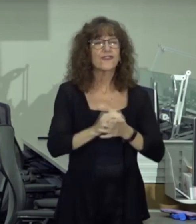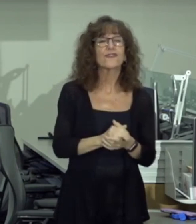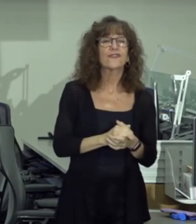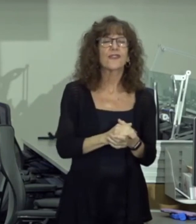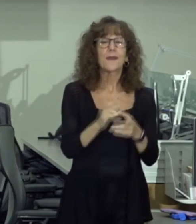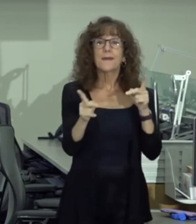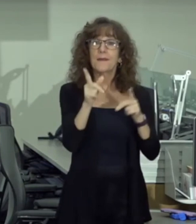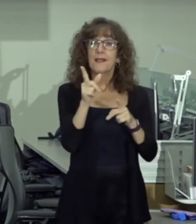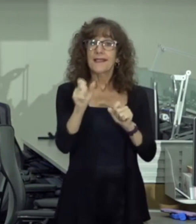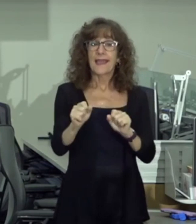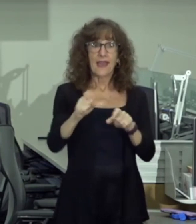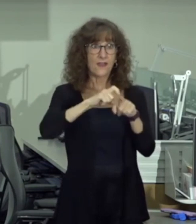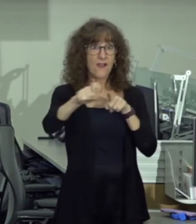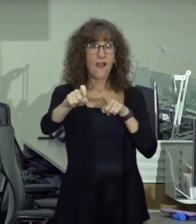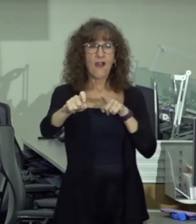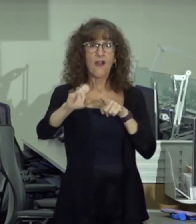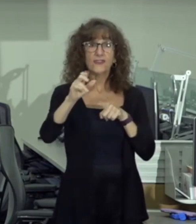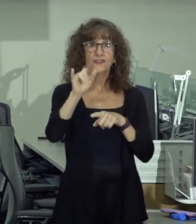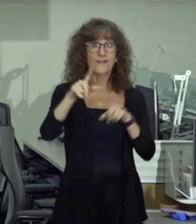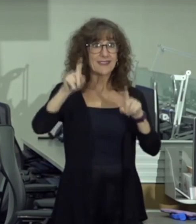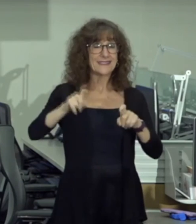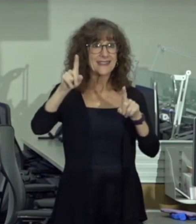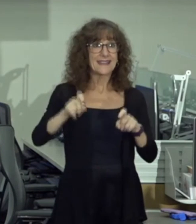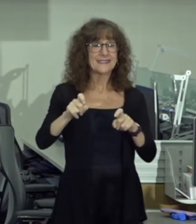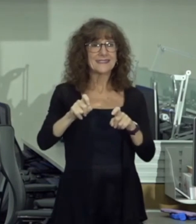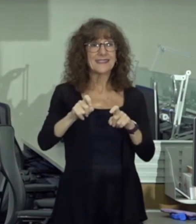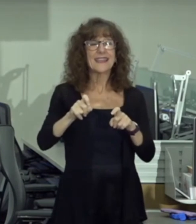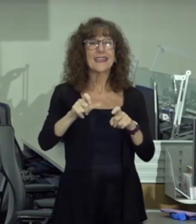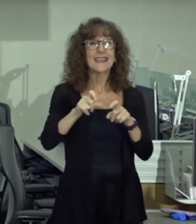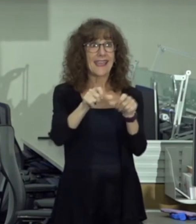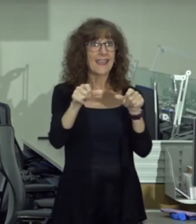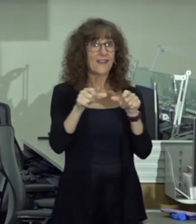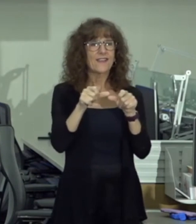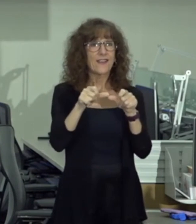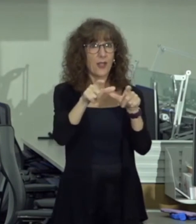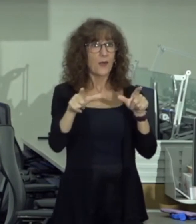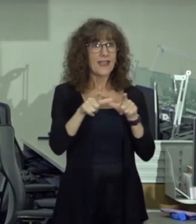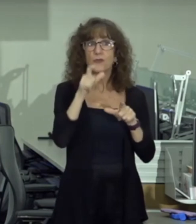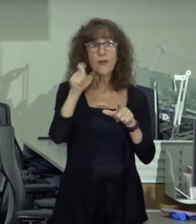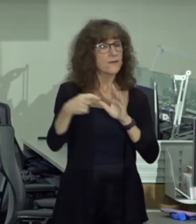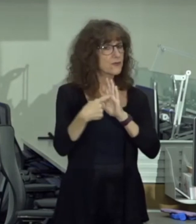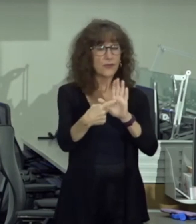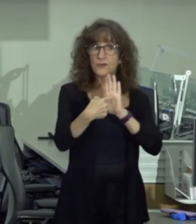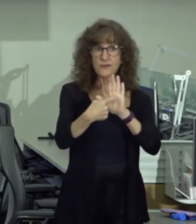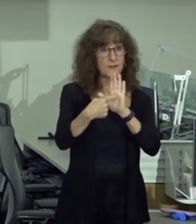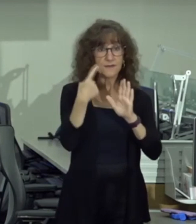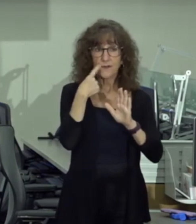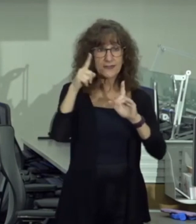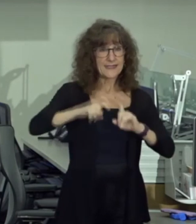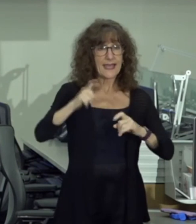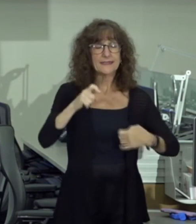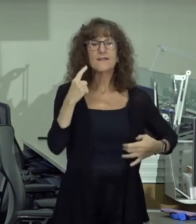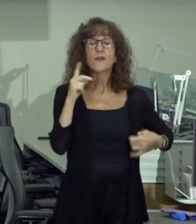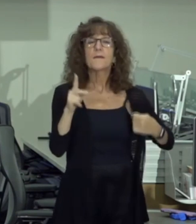those individuals can simply call our Chevrolet testing site, and they do not need to display symptoms to get a test. So